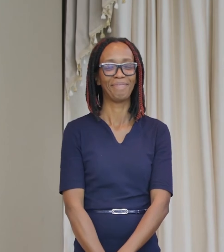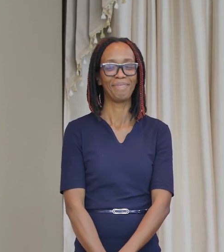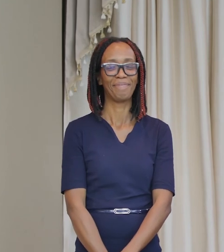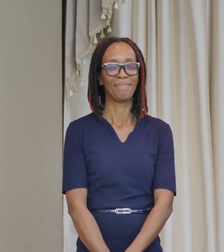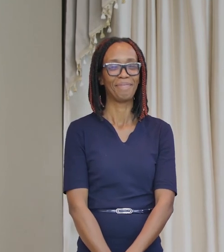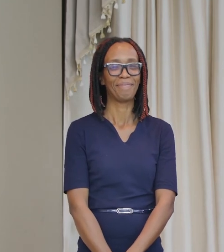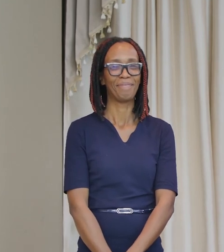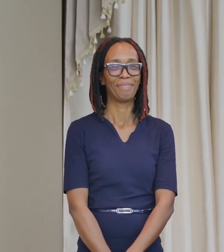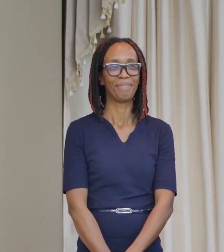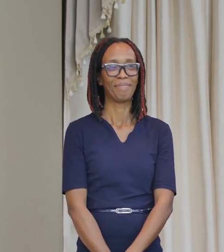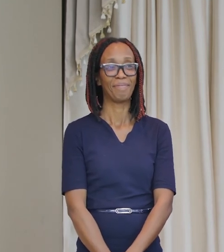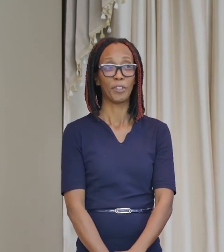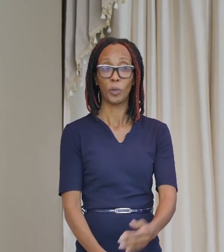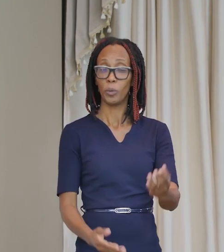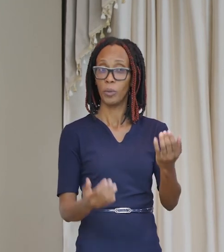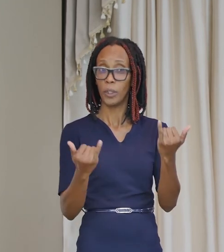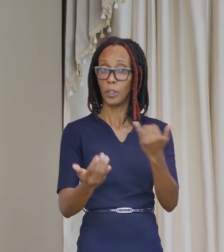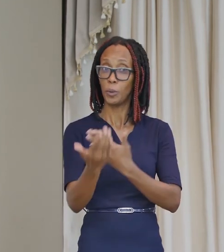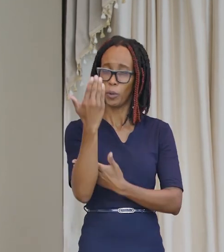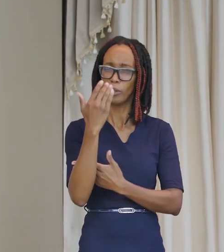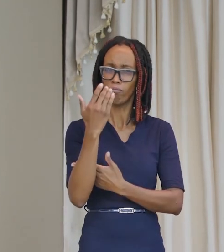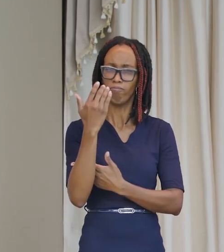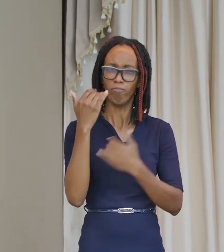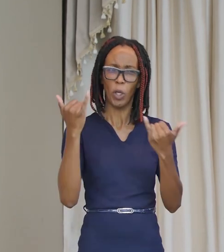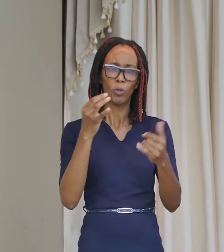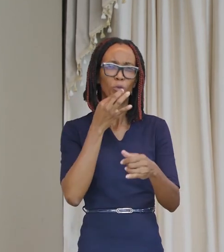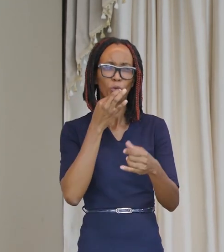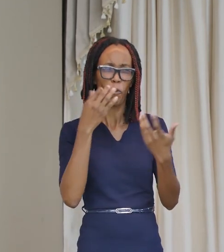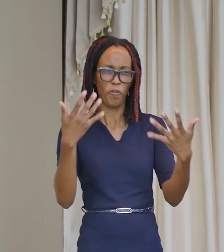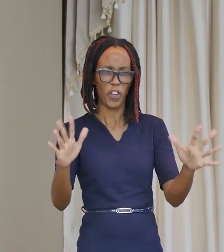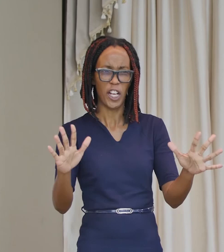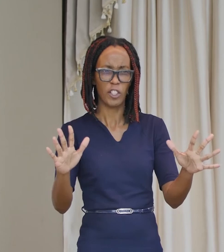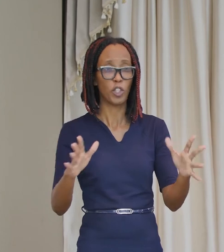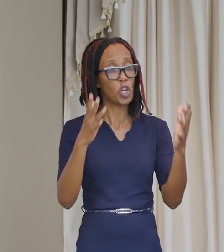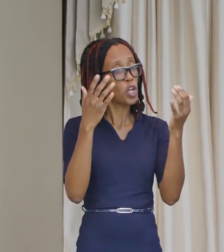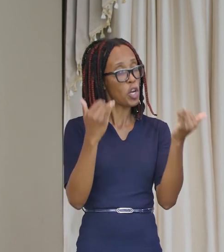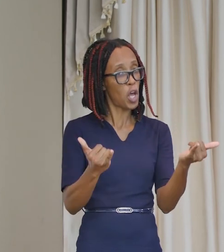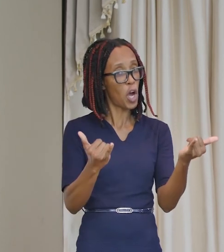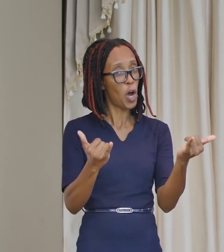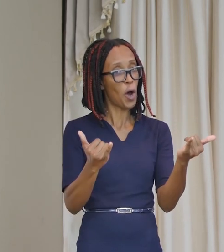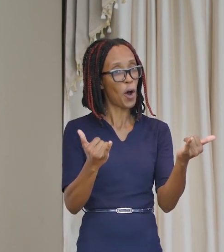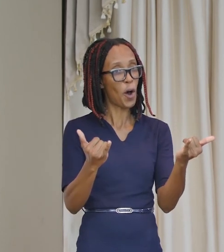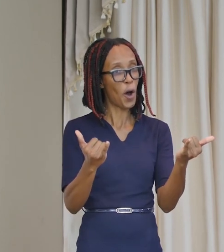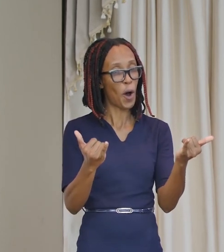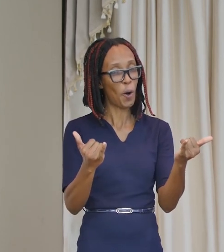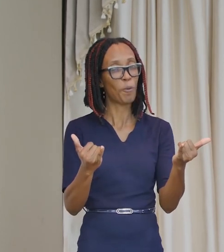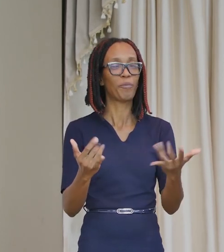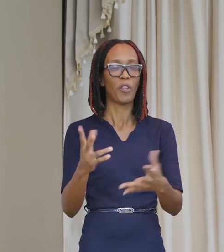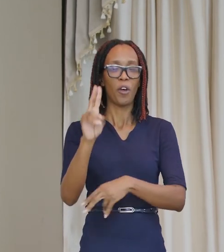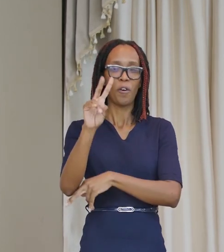So this morning is about to come to an end, and it is my privilege to now read to you a vote of